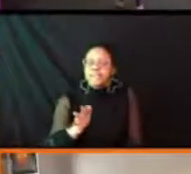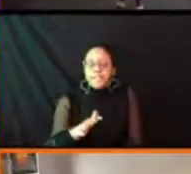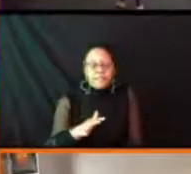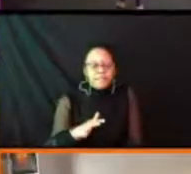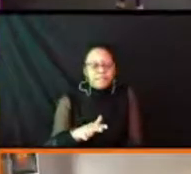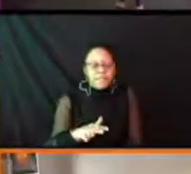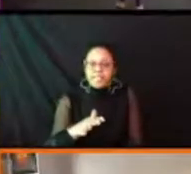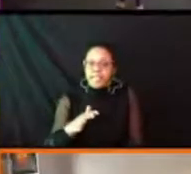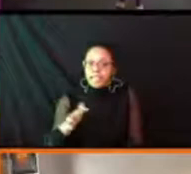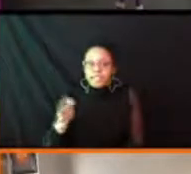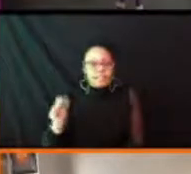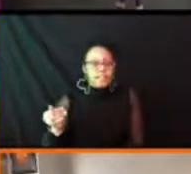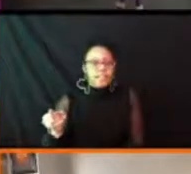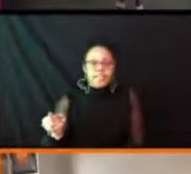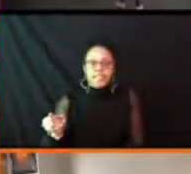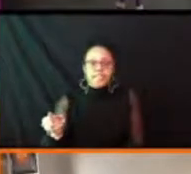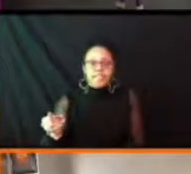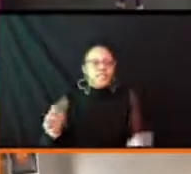blues.